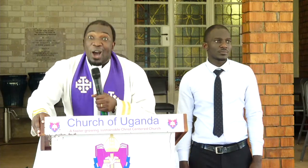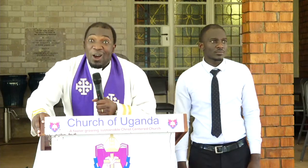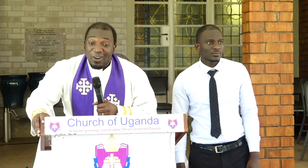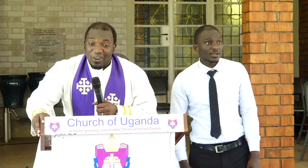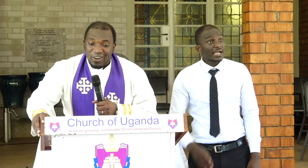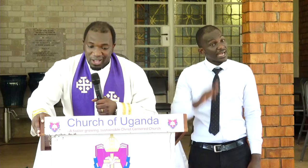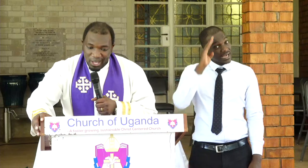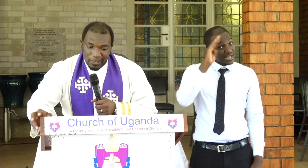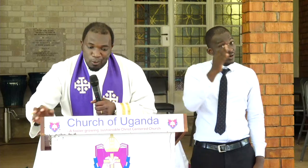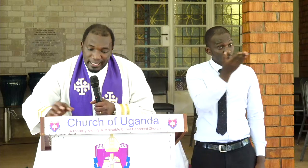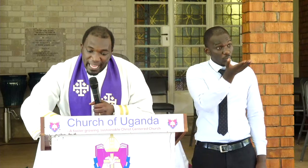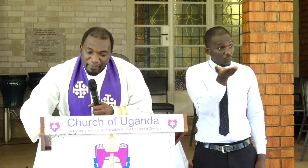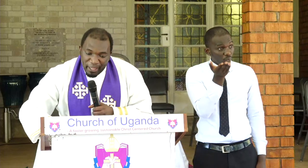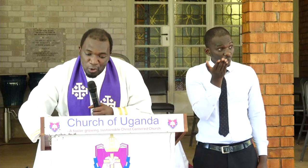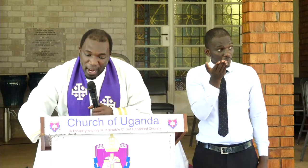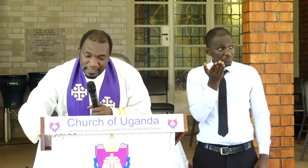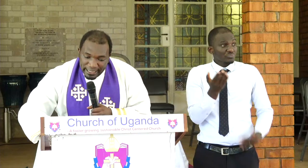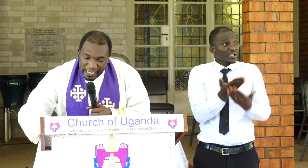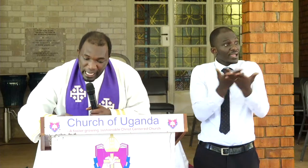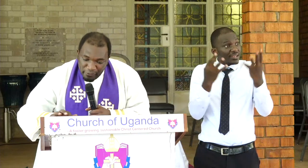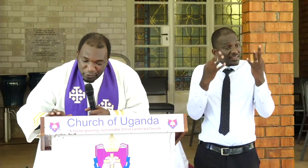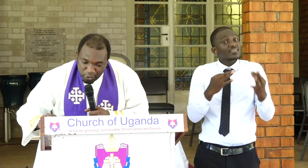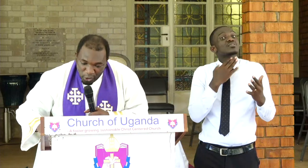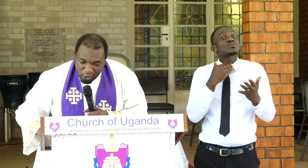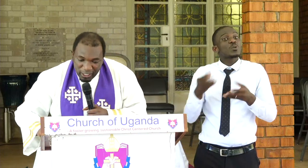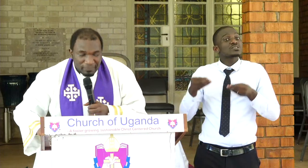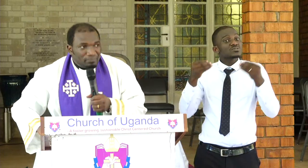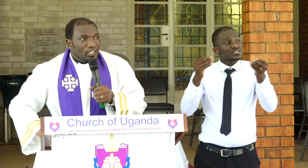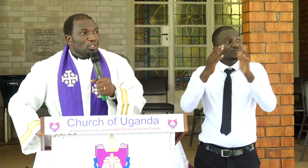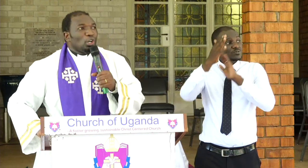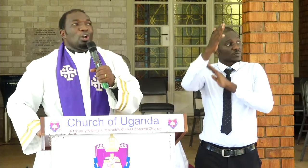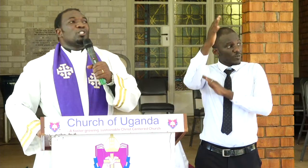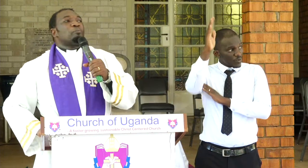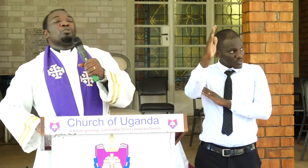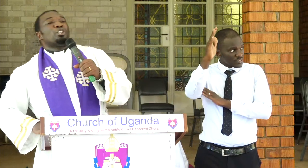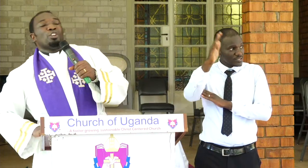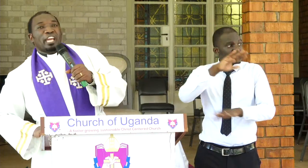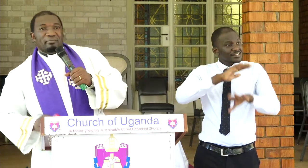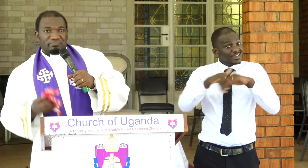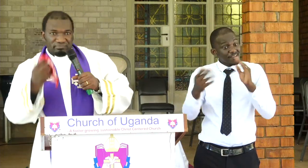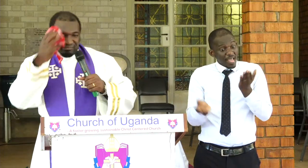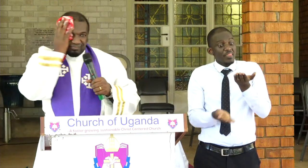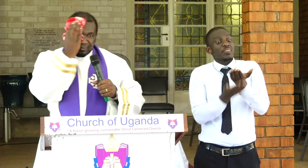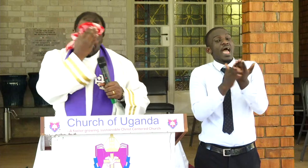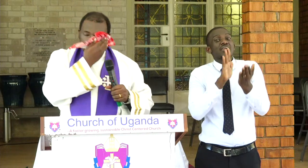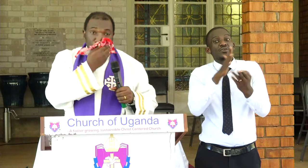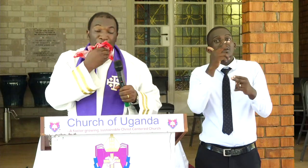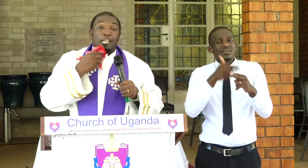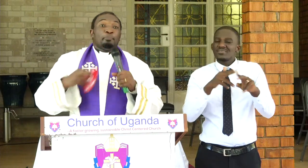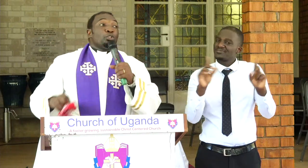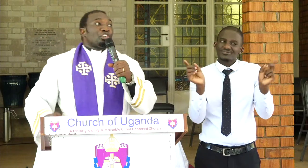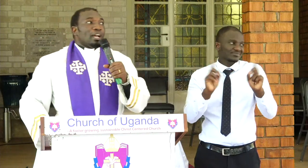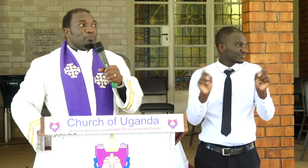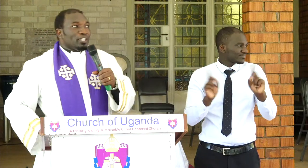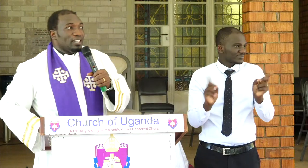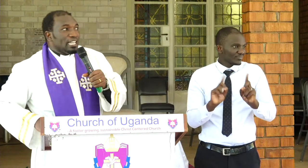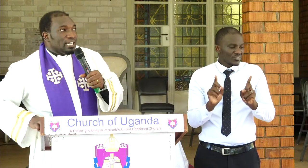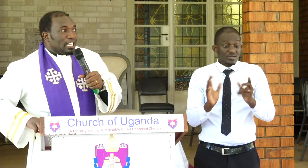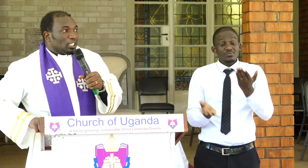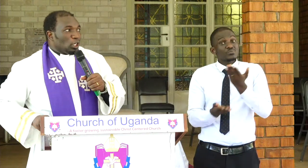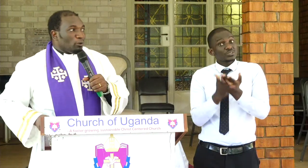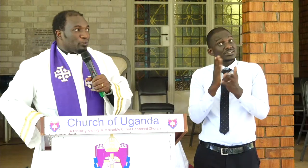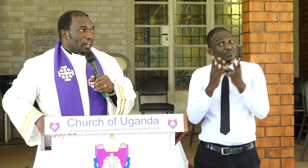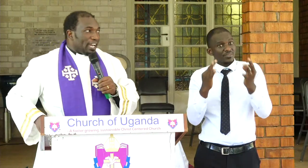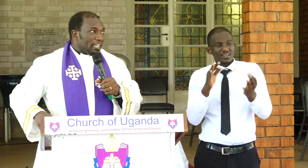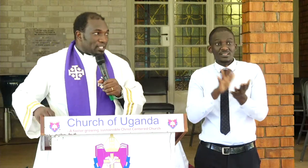Hello? Whatever you want to give to God, do not put your name. Put something